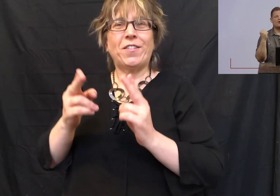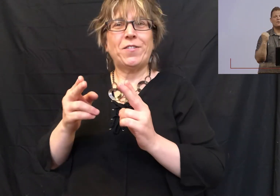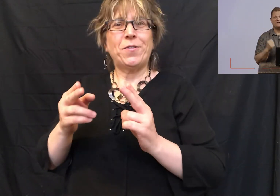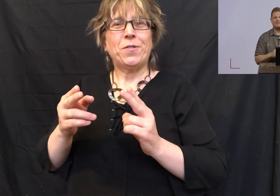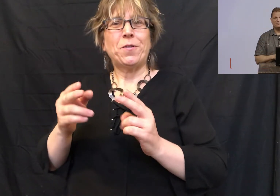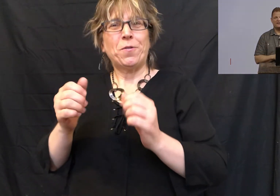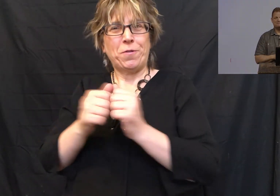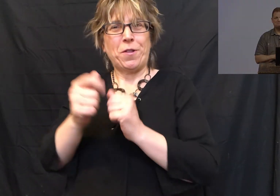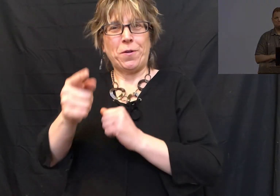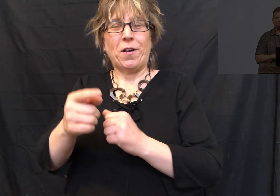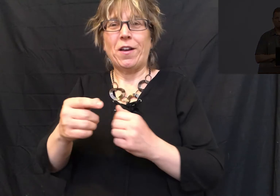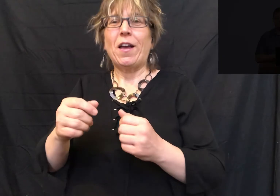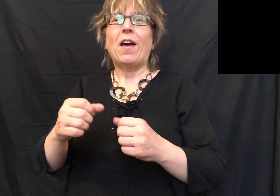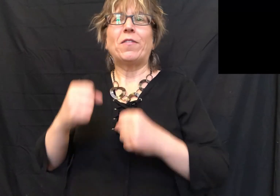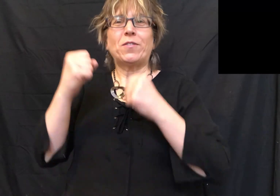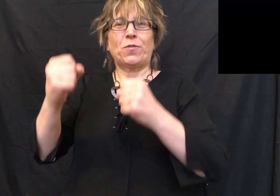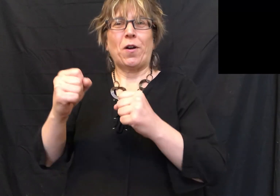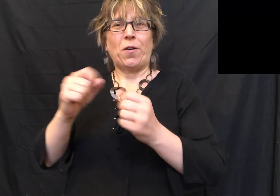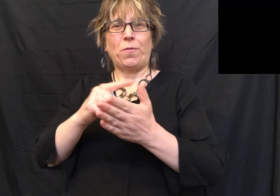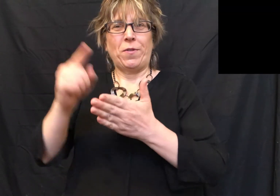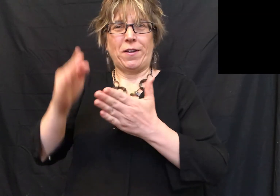Have a strong week, everybody.